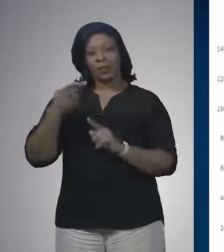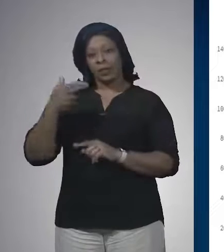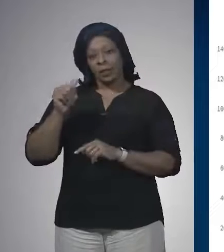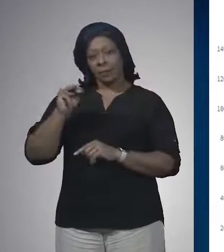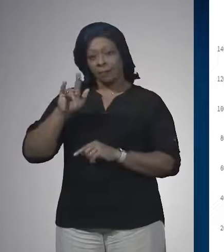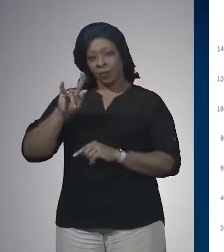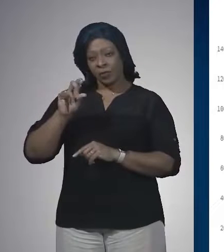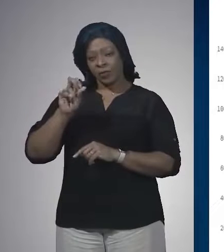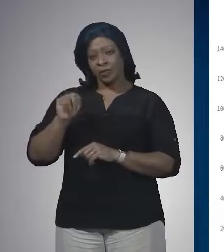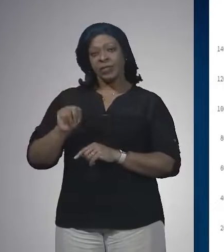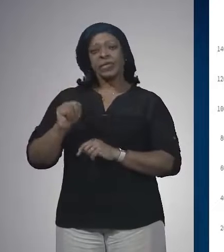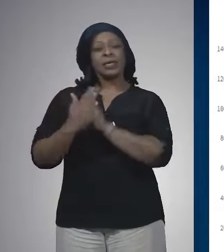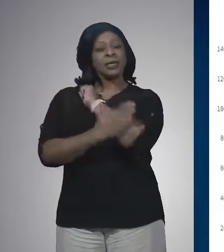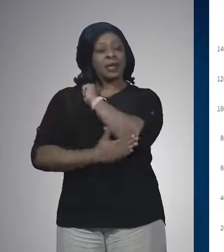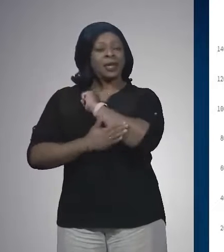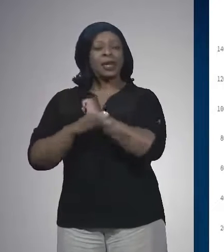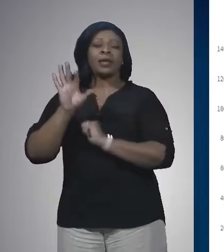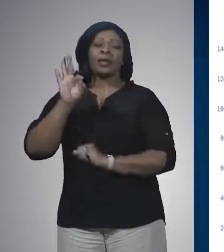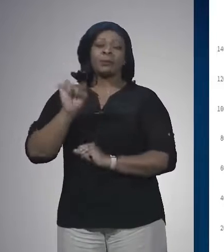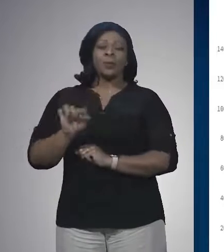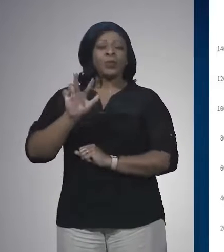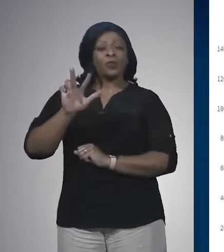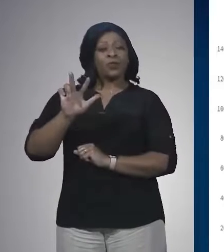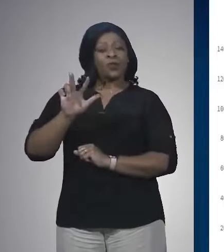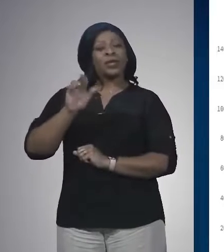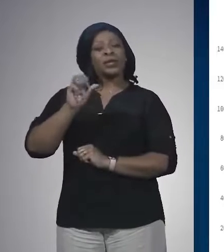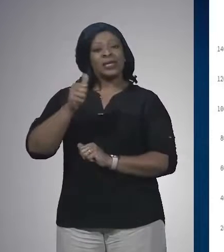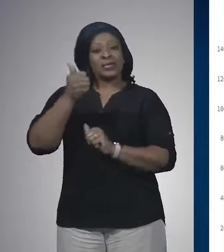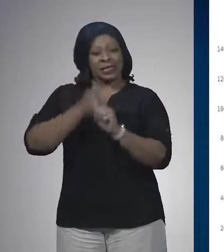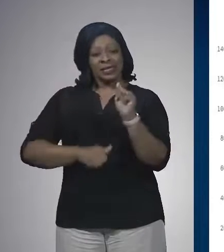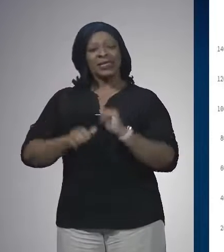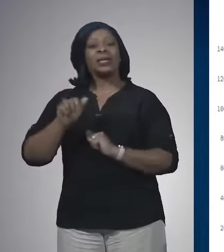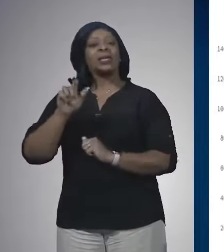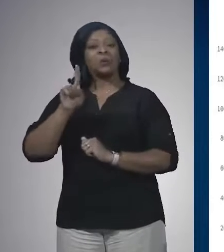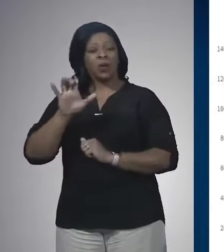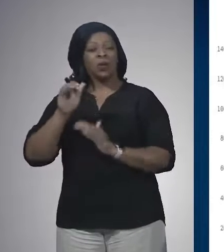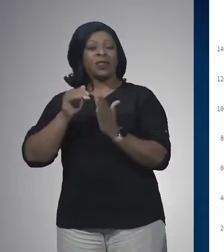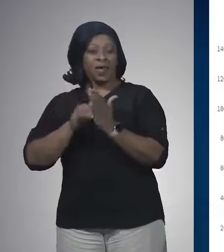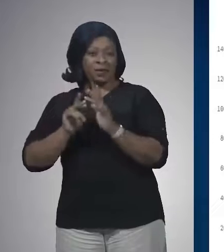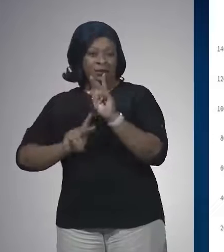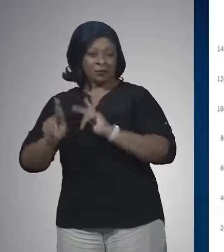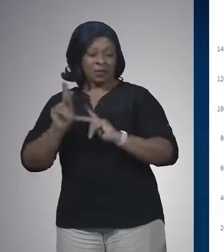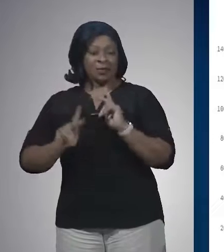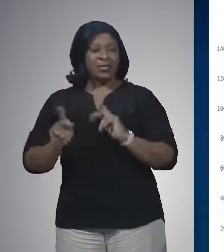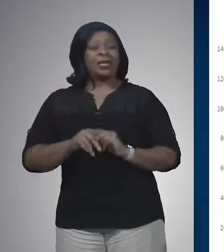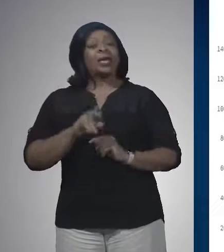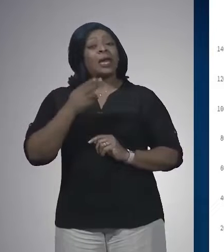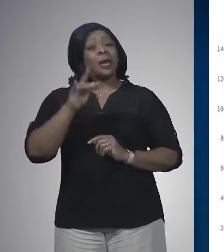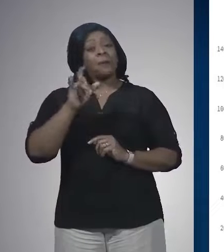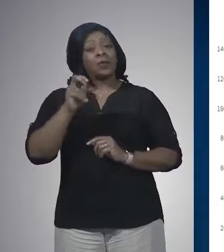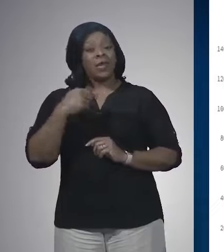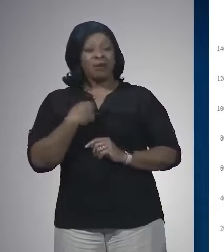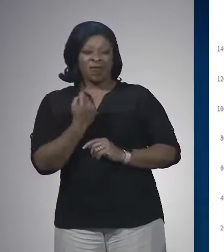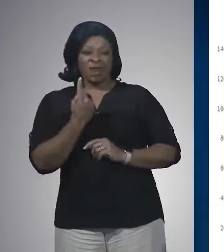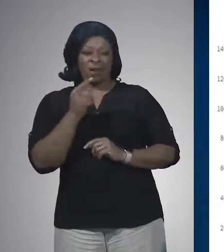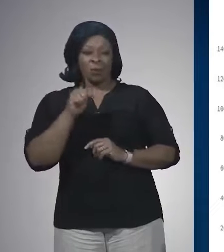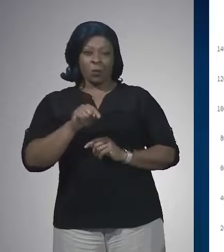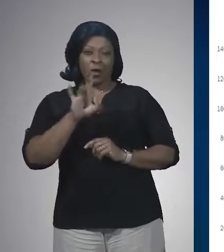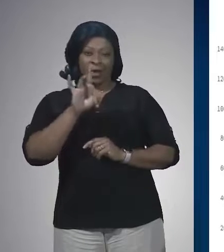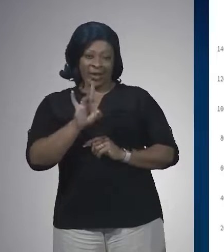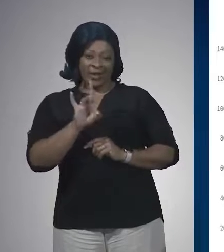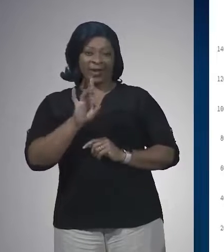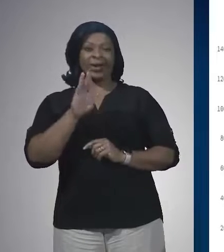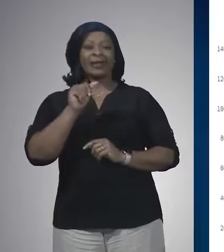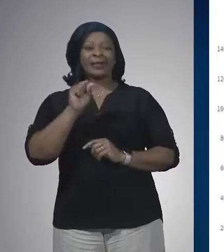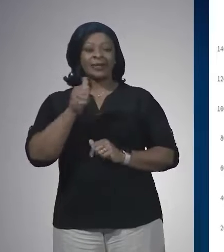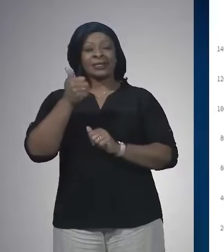County, we have 9.3 cases per 100,000. Hamilton County has 11.8 cases per 100,000